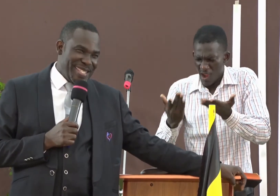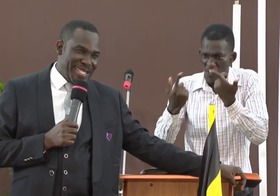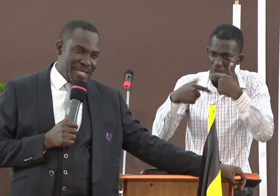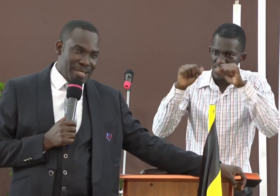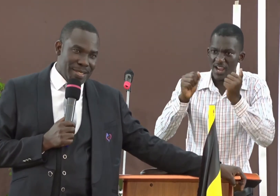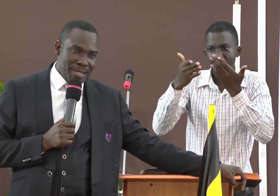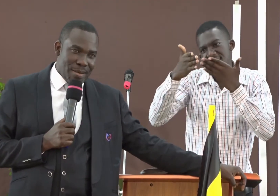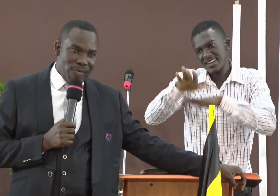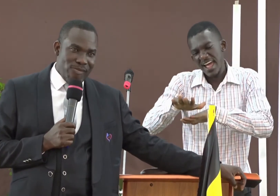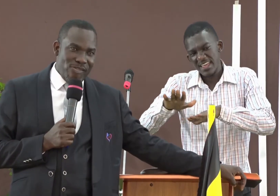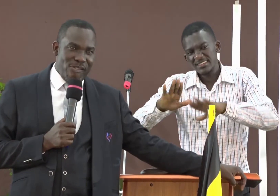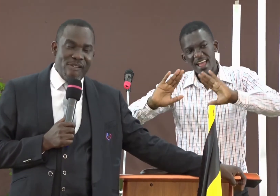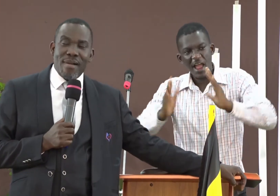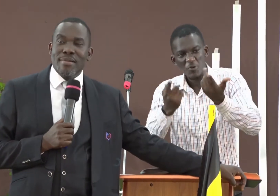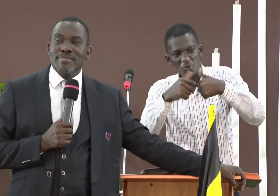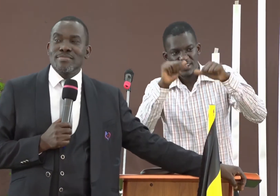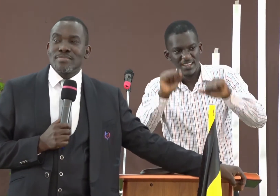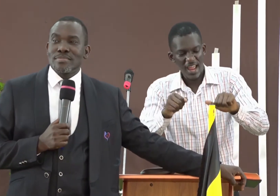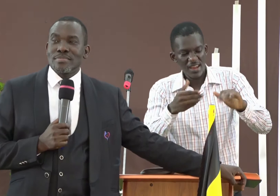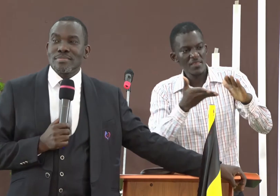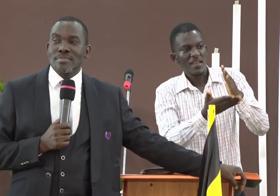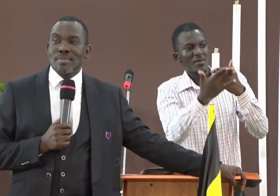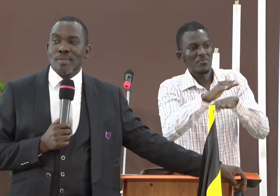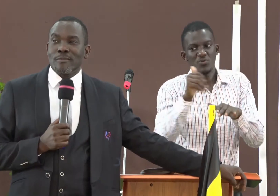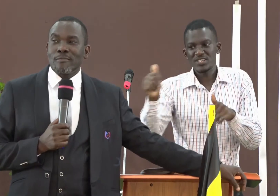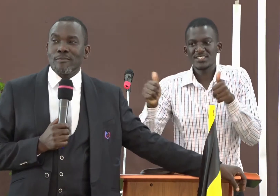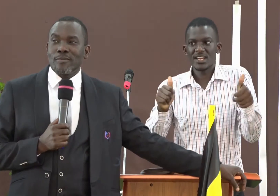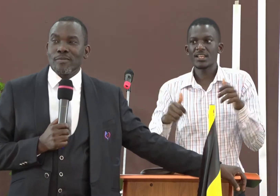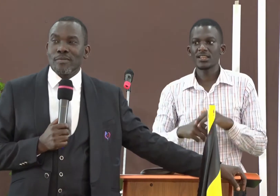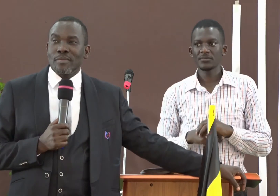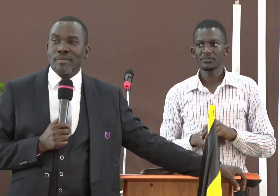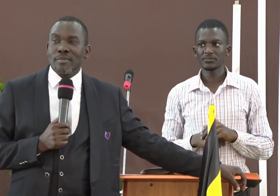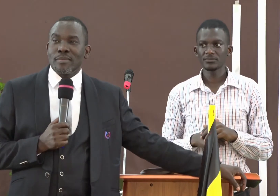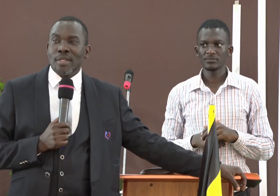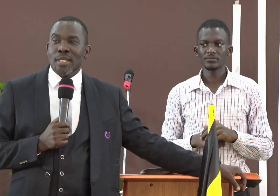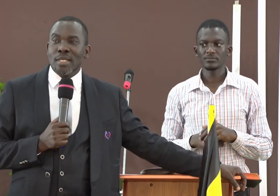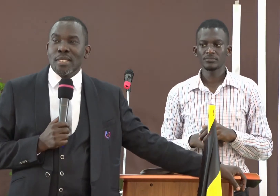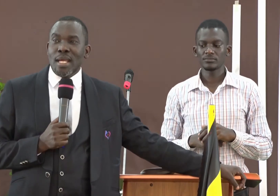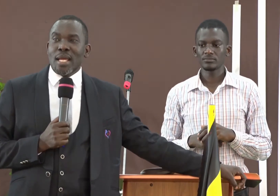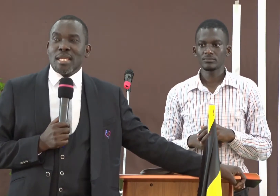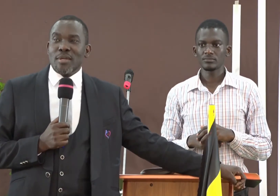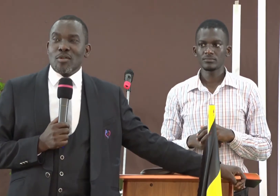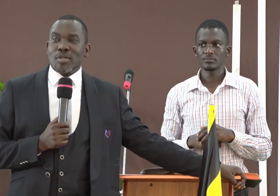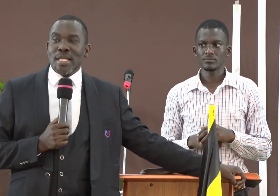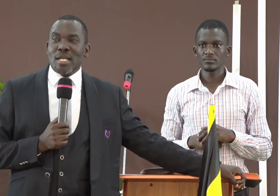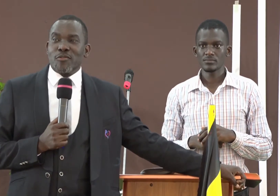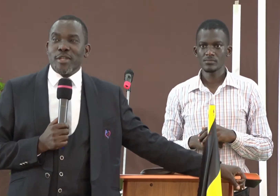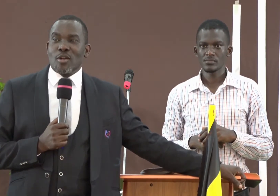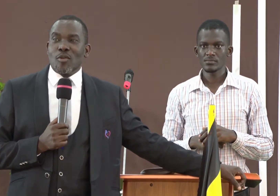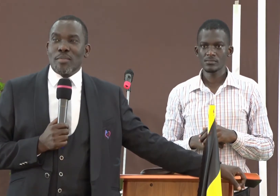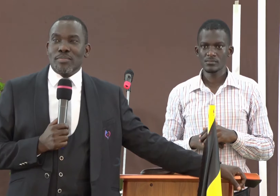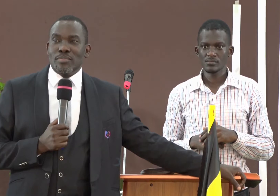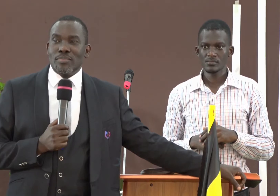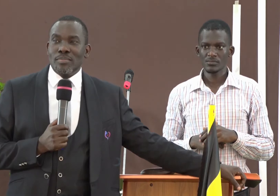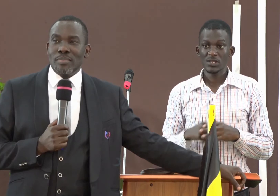when we are seated with my wife in our good time, we speak about how we will die and how we will bury one another. Yali asabyeko kusala